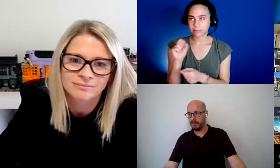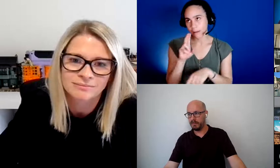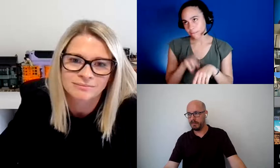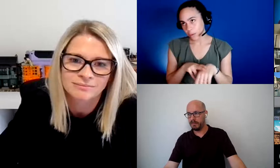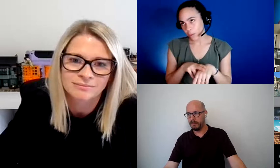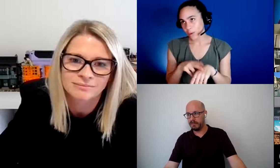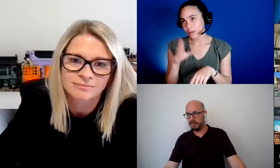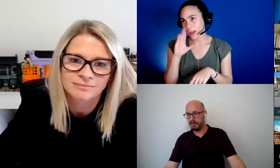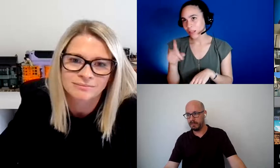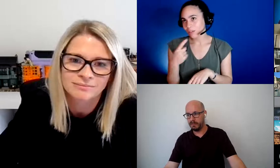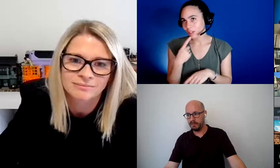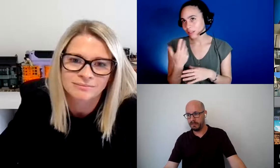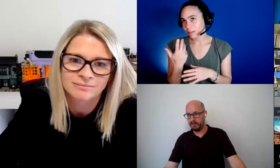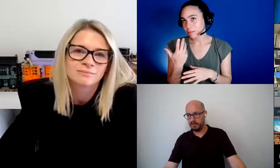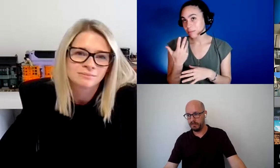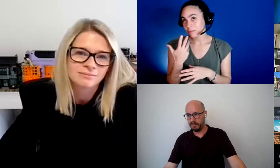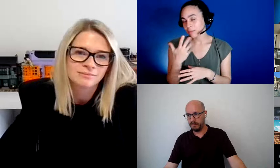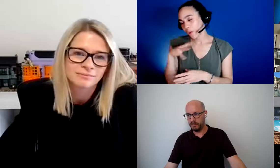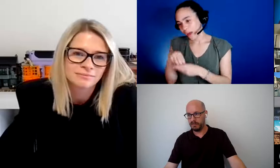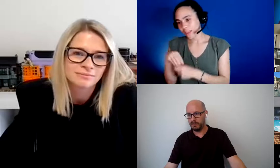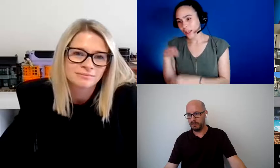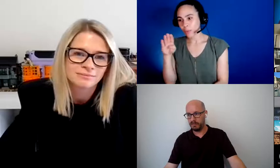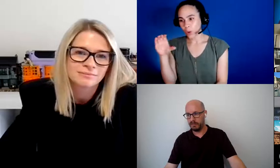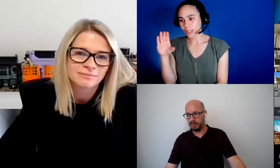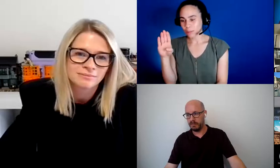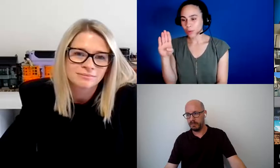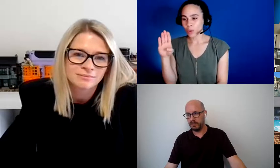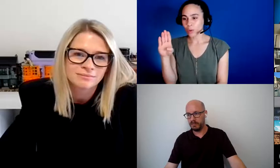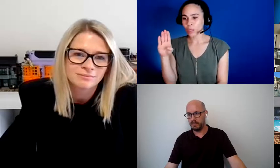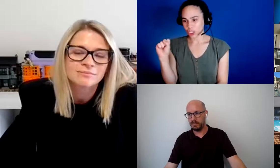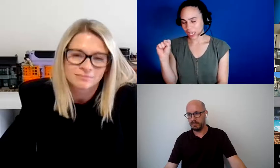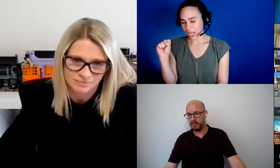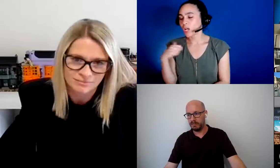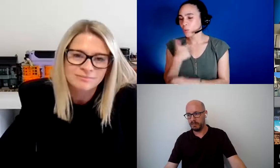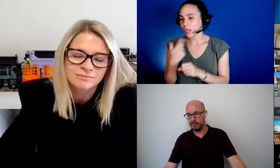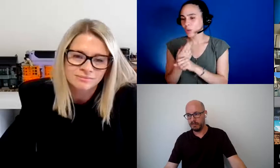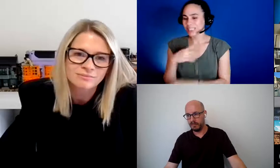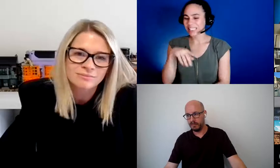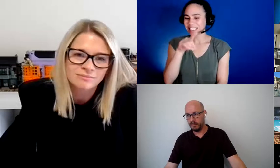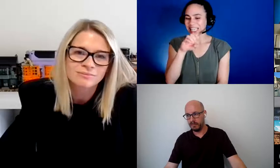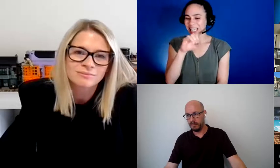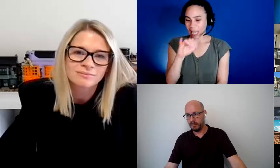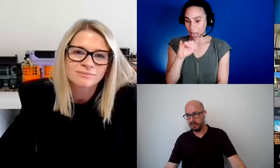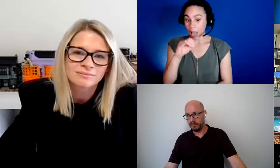just say within Blue Cross Blue Shield, we use DEI. And then the program that I attended was